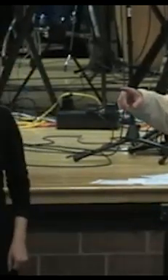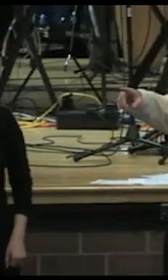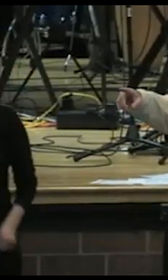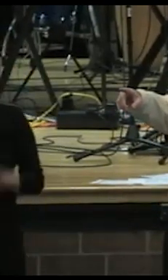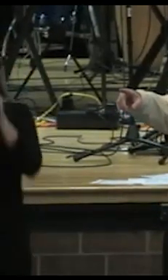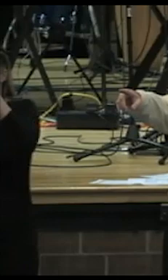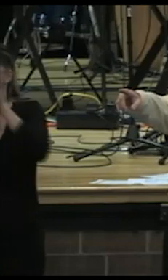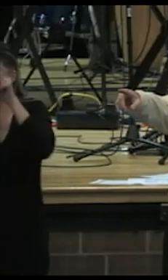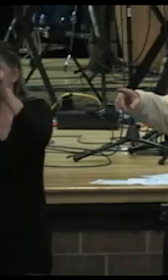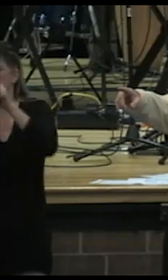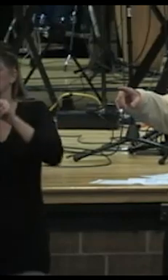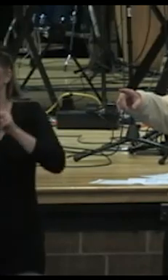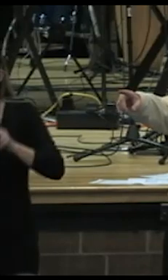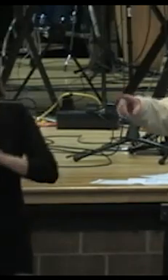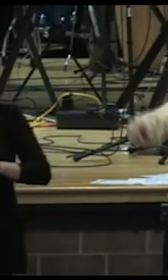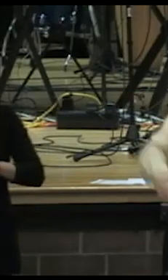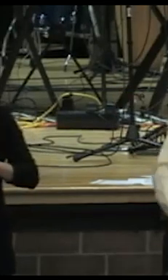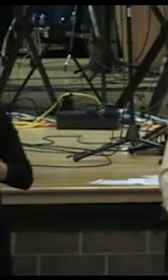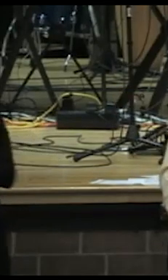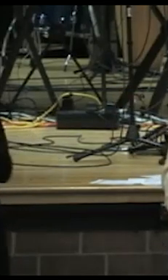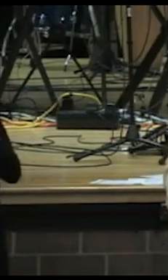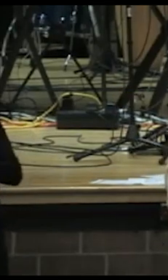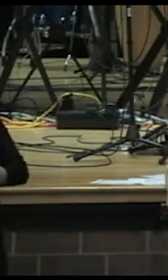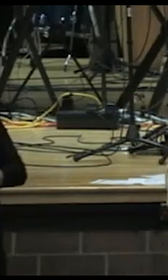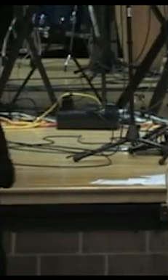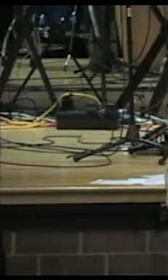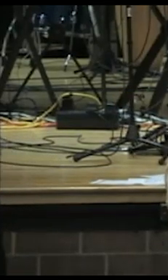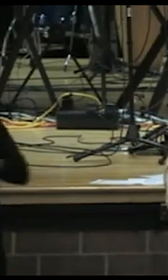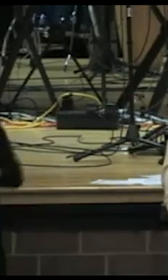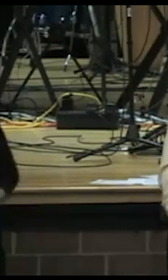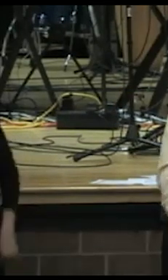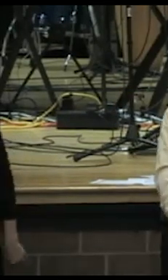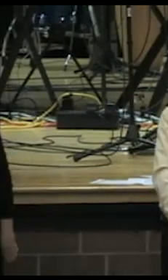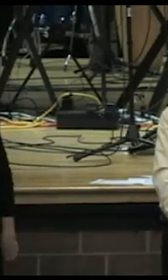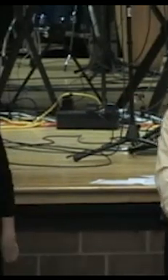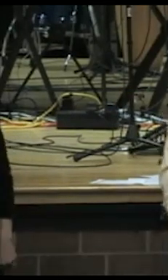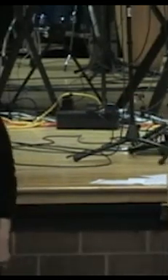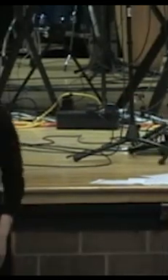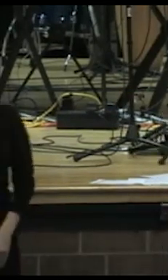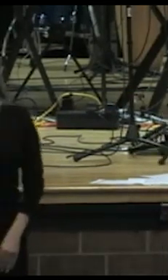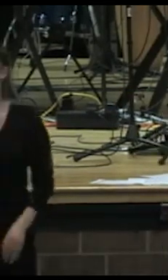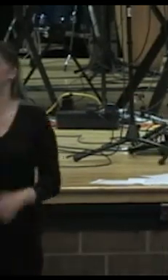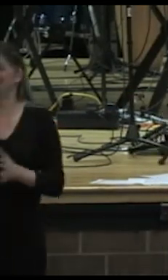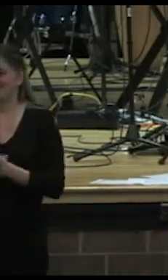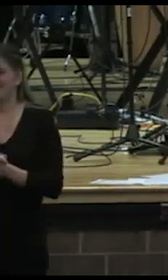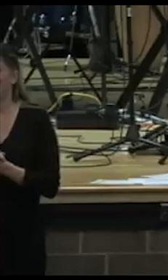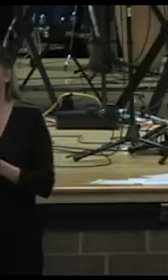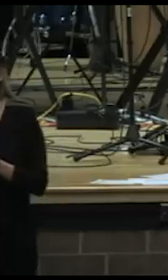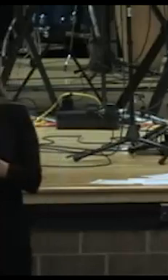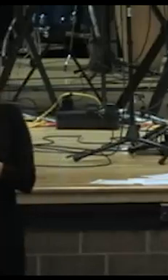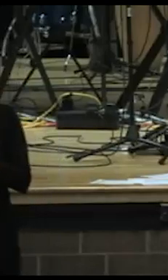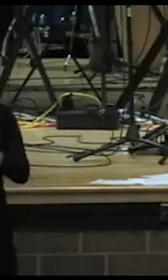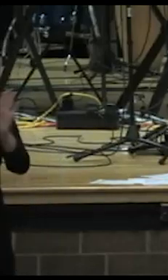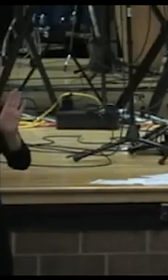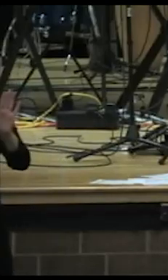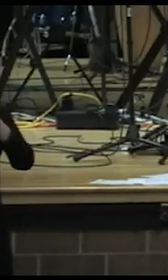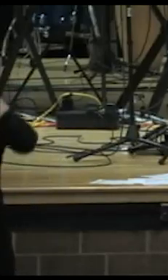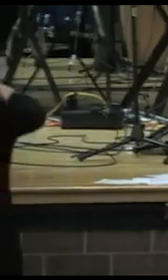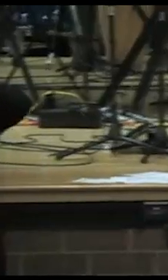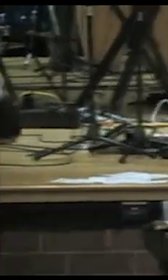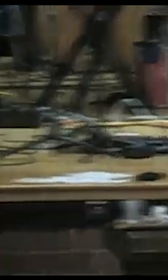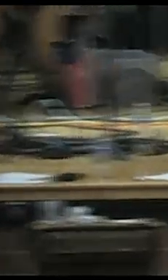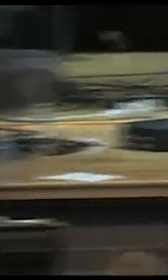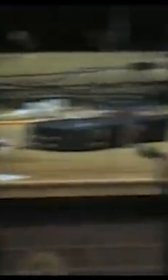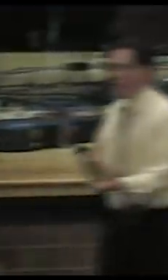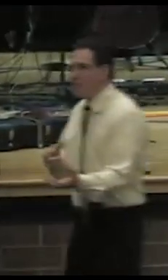Stare Jake down. Look at that. You cool little man. No. Okay. Hey, Jake, tell me if I'm not true. Okay. If